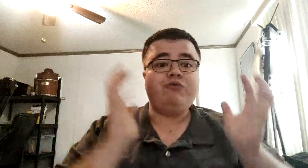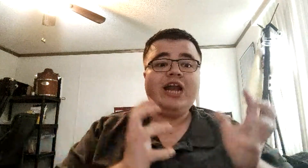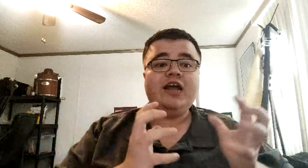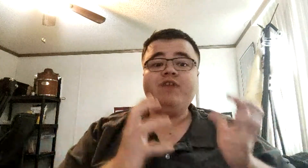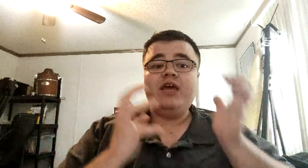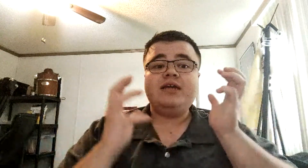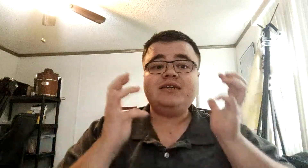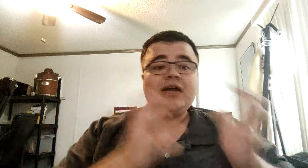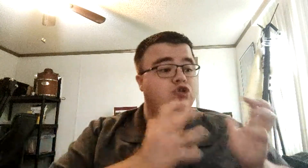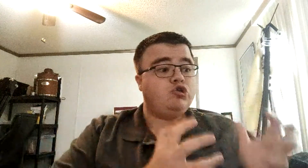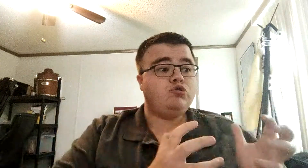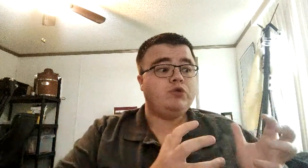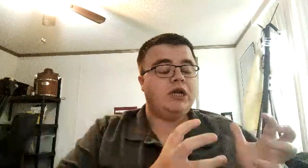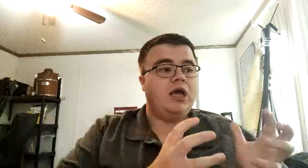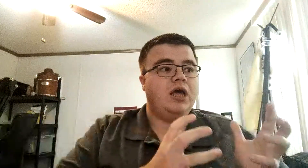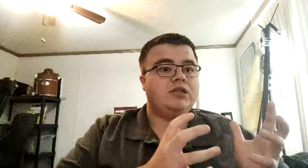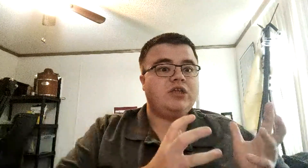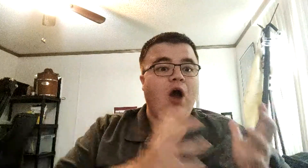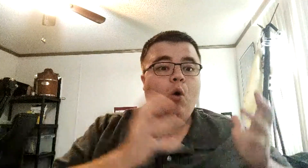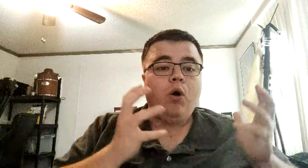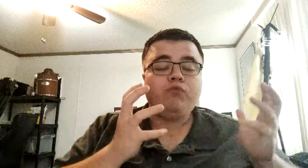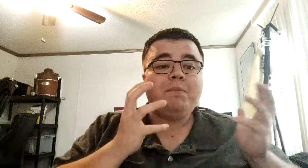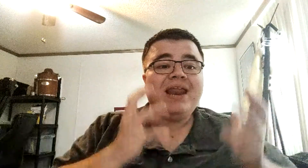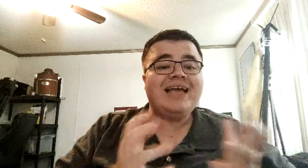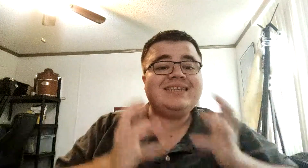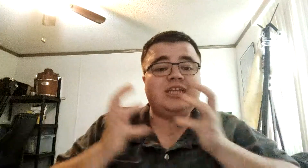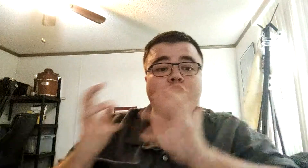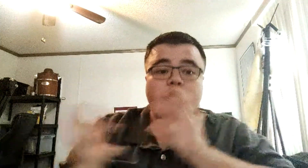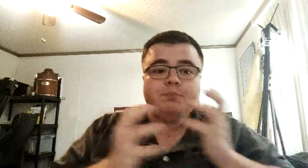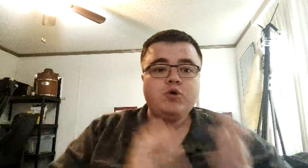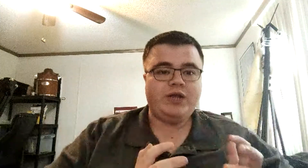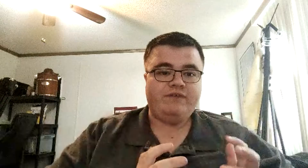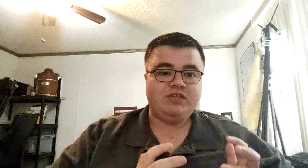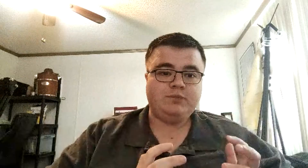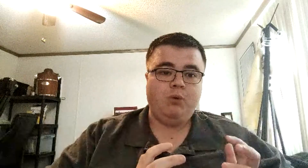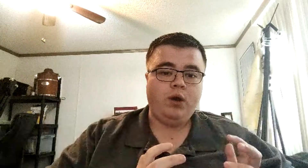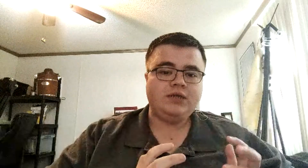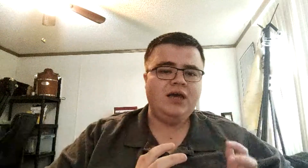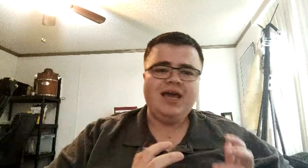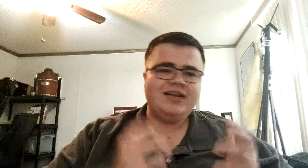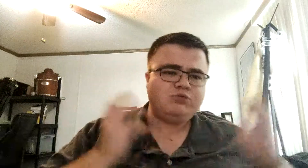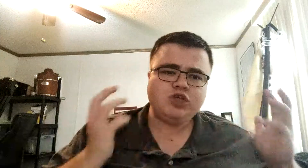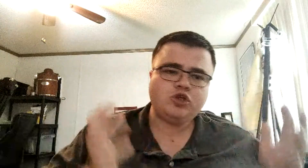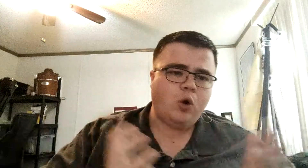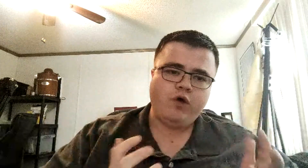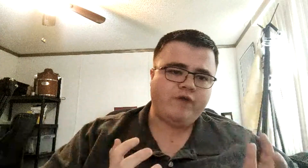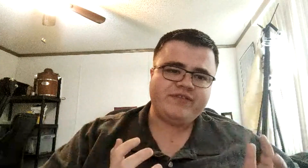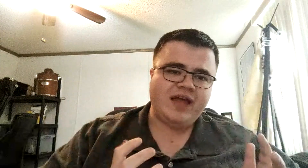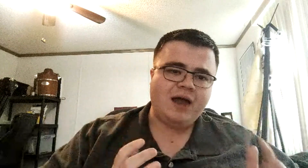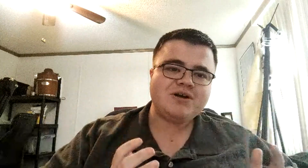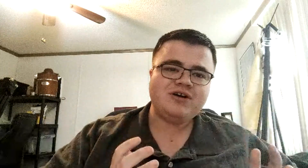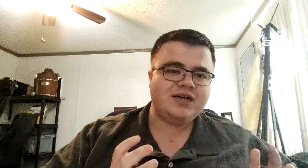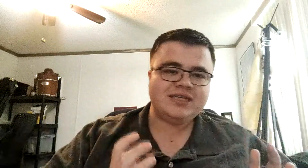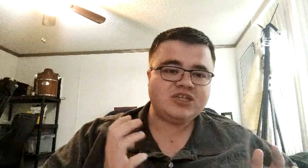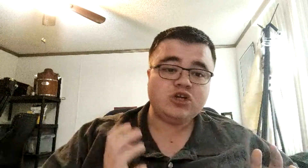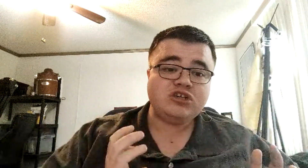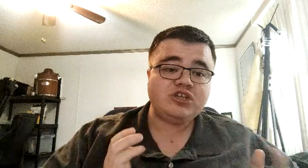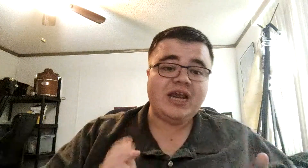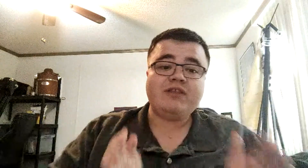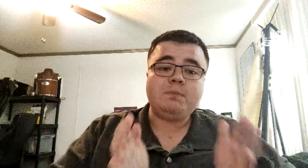afraid of deaf children to replace the human community at this point, and he was so wrong for that because he doesn't understand that